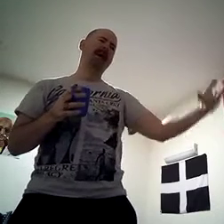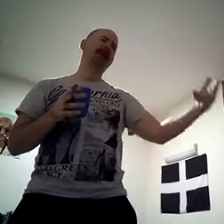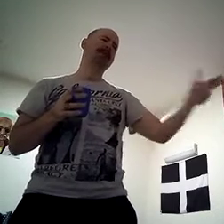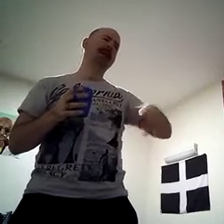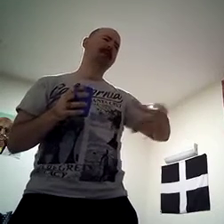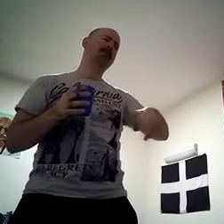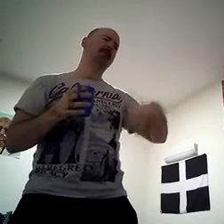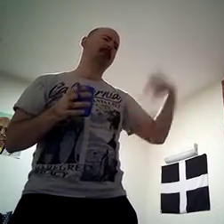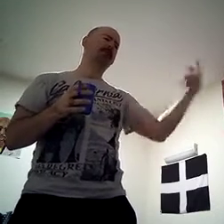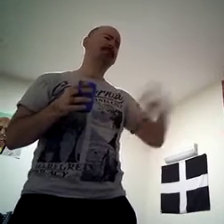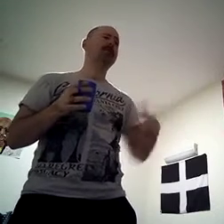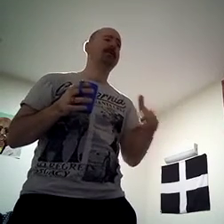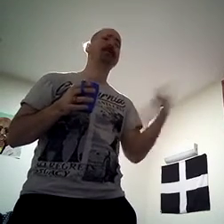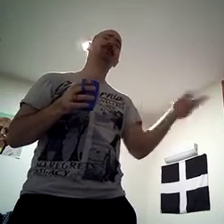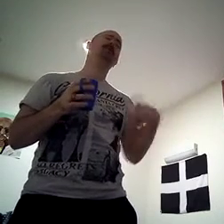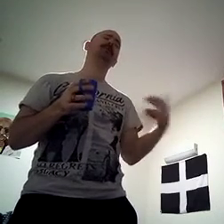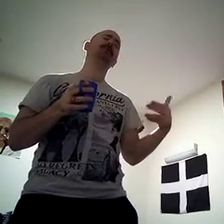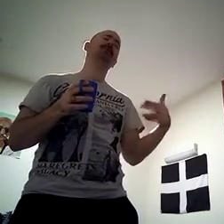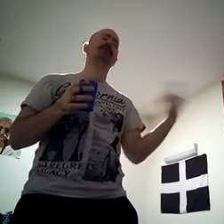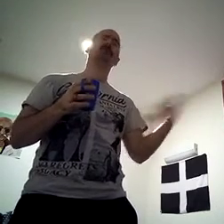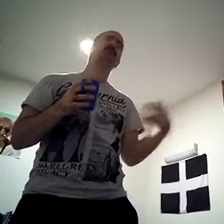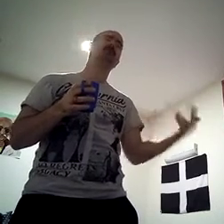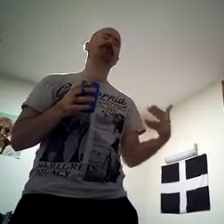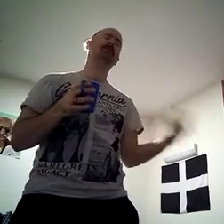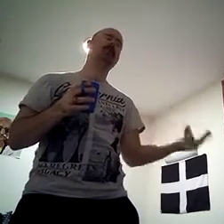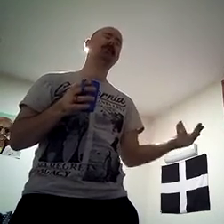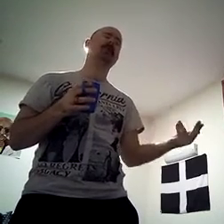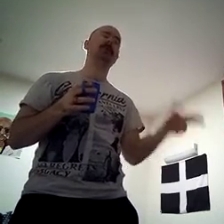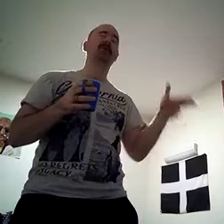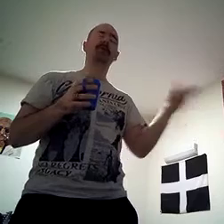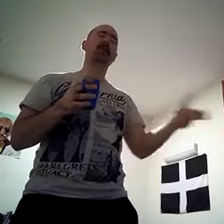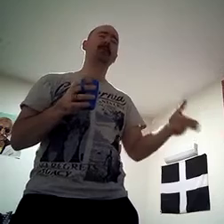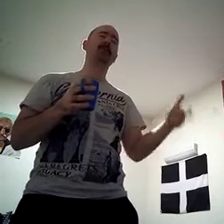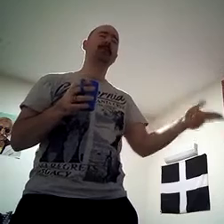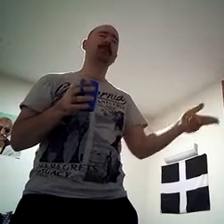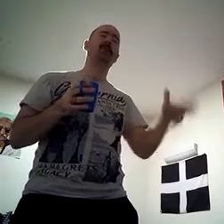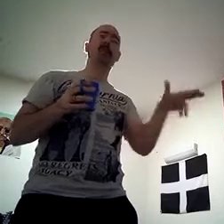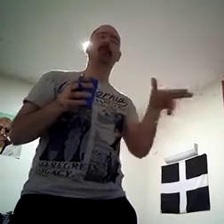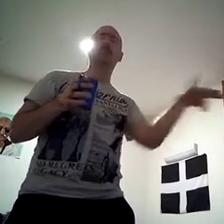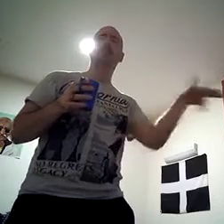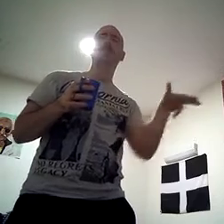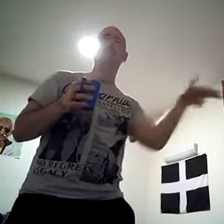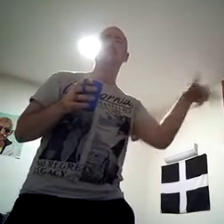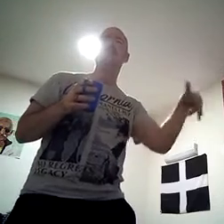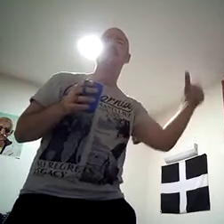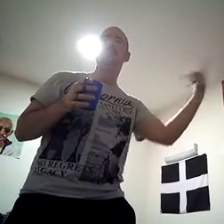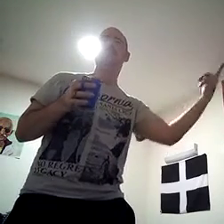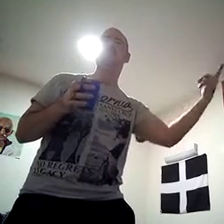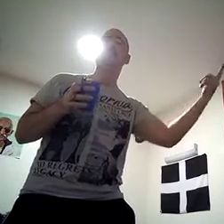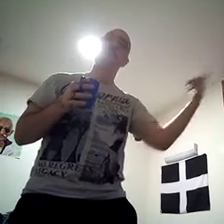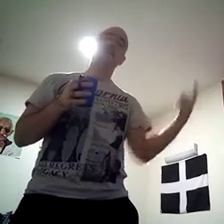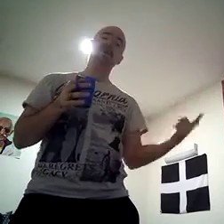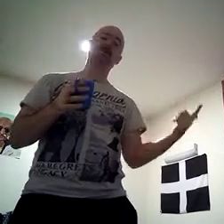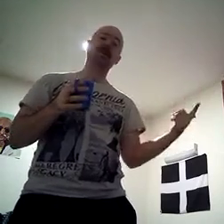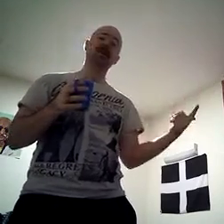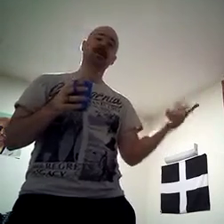Hey, Candy Pop, I just met you, and this sounds crazy, but 666 is my number, so call me maybe. Where you think you're going, baby? Hey, I just met you,